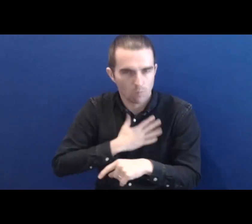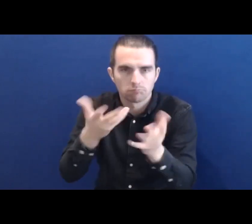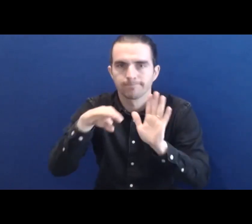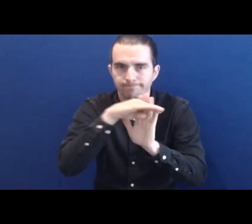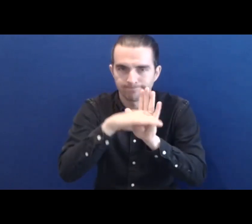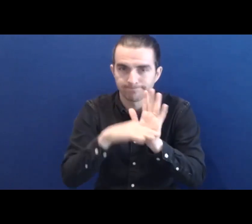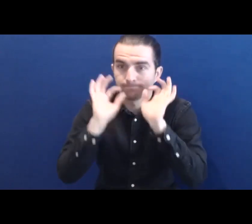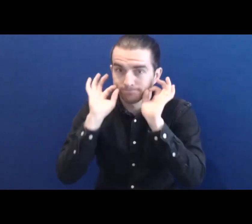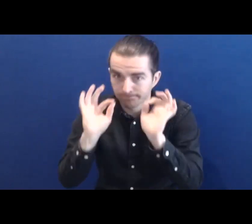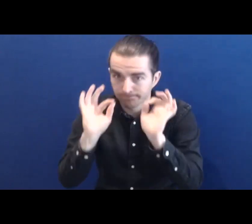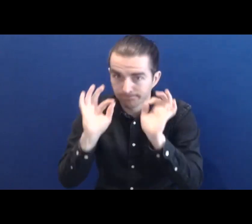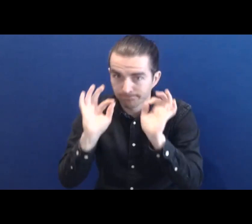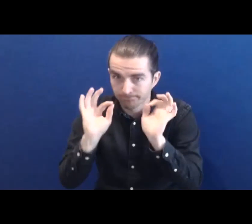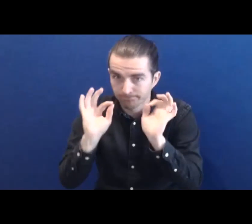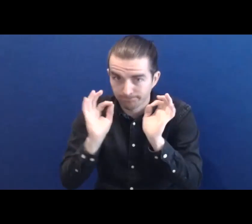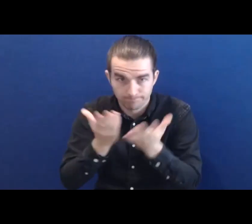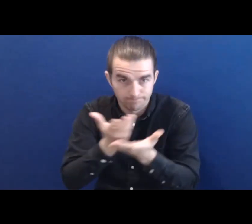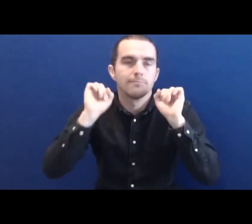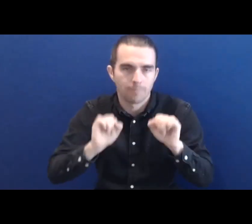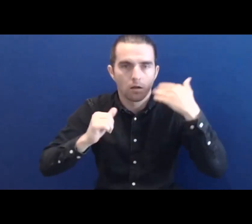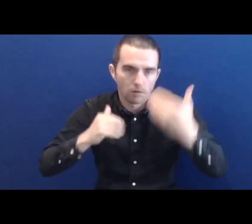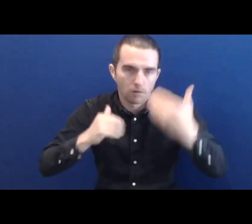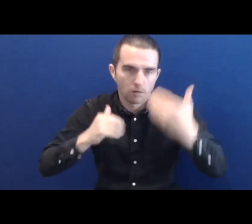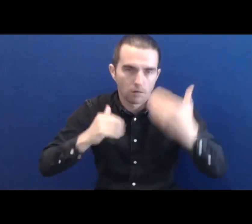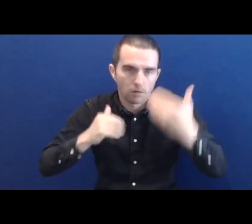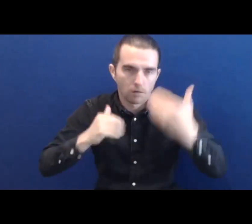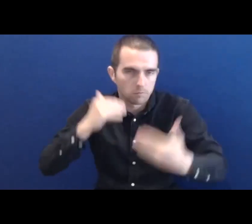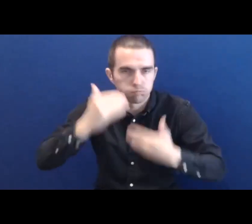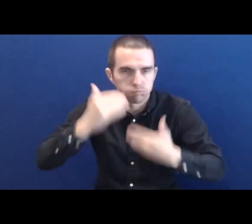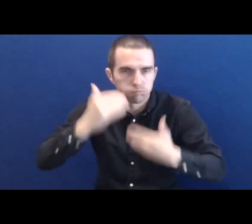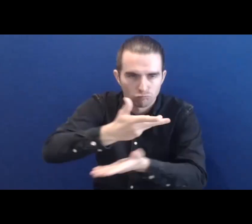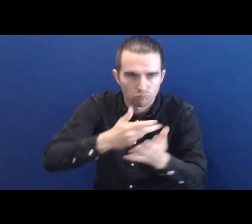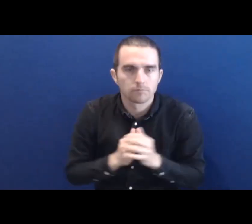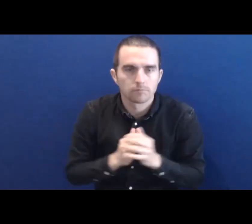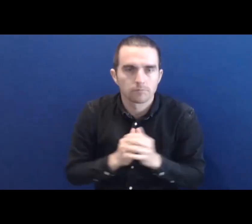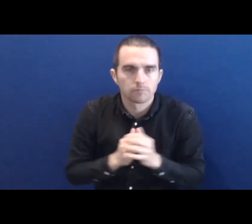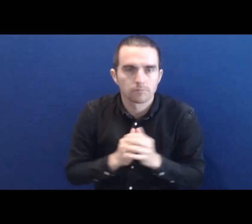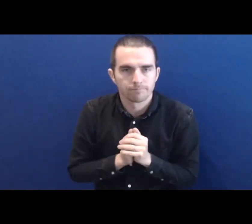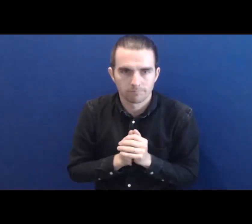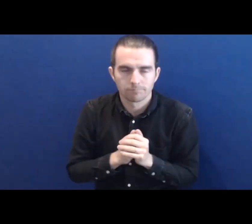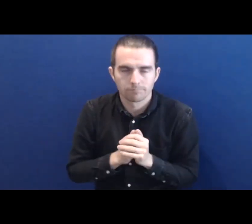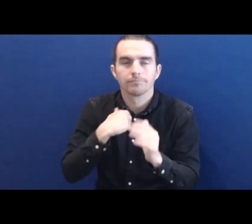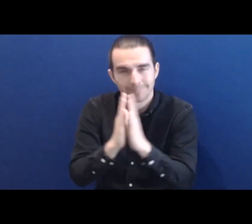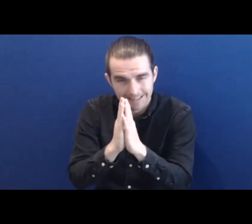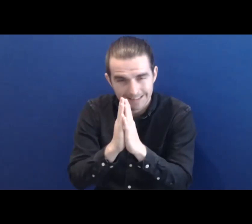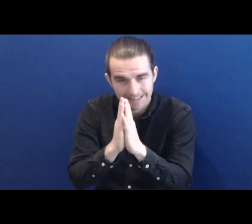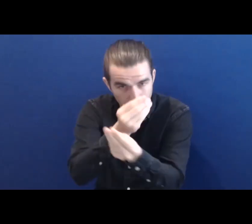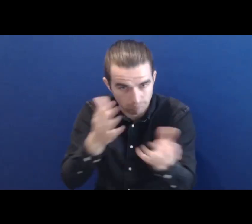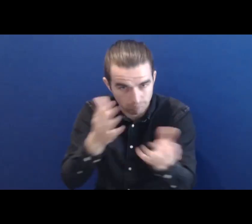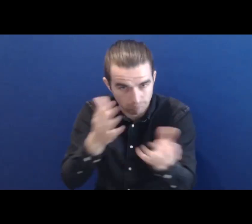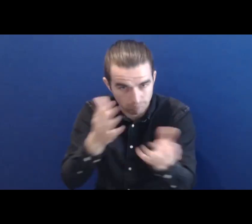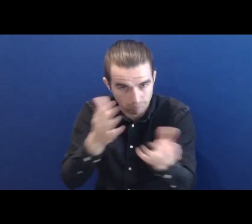recorded and will be uploaded onto the IDD, whatever that is, YouTube